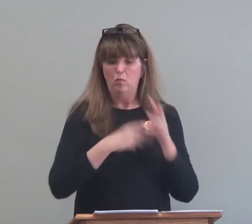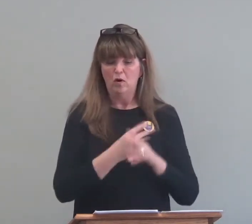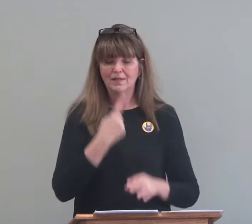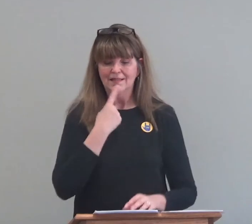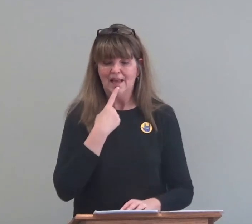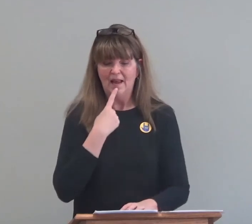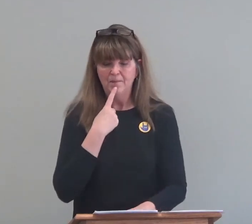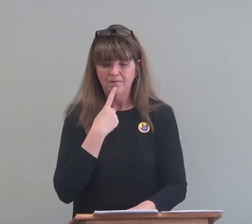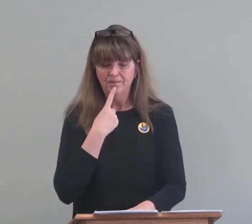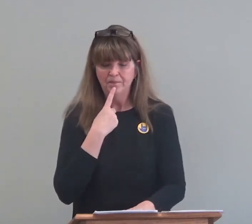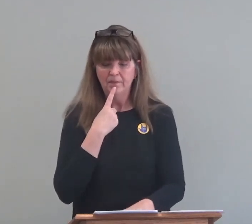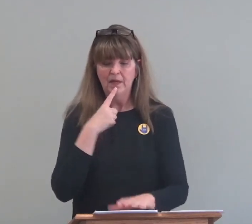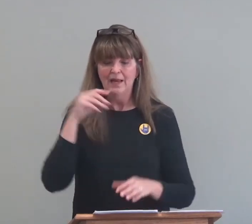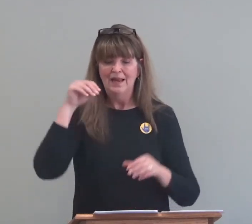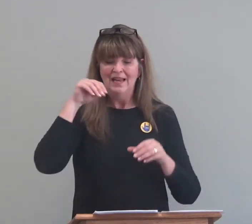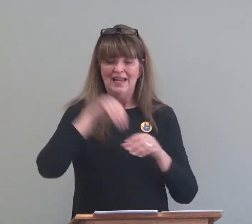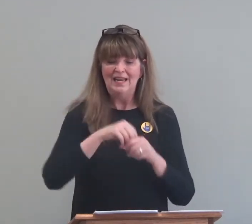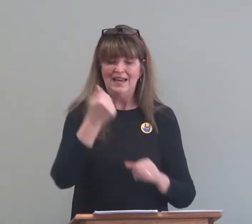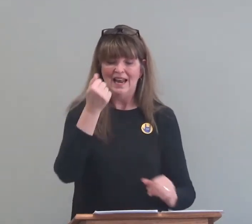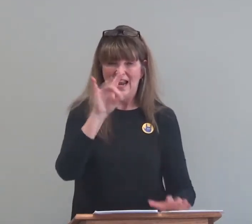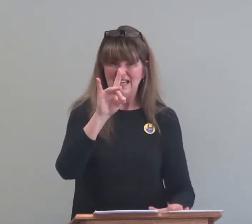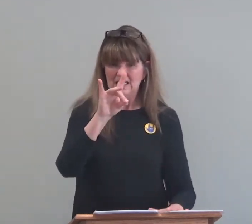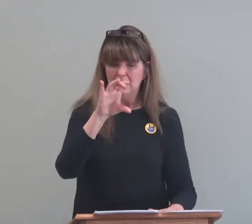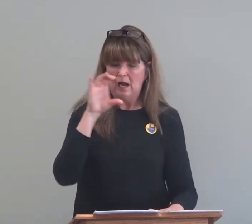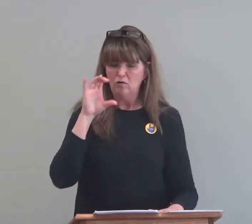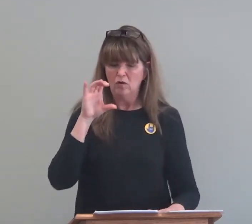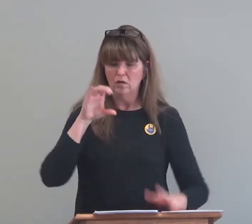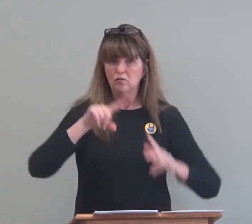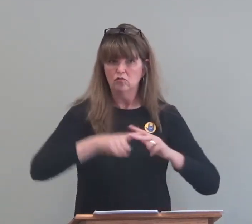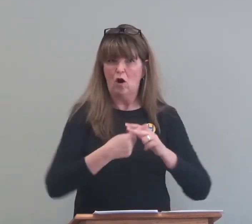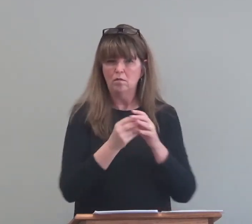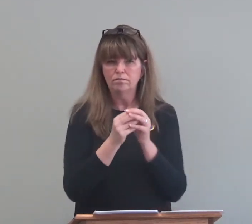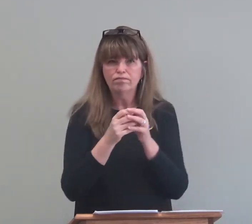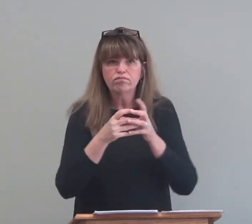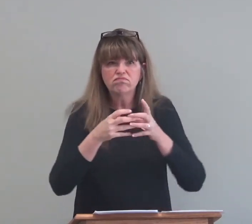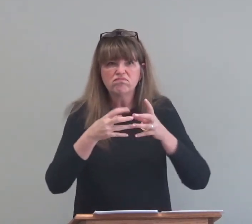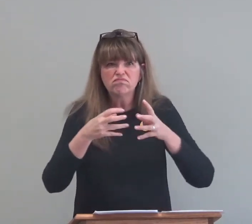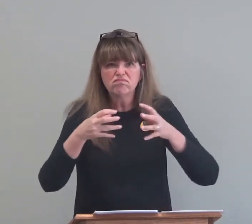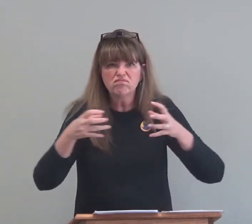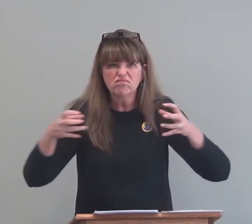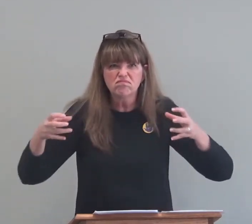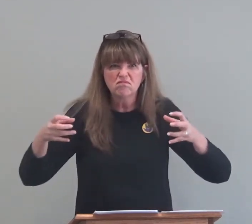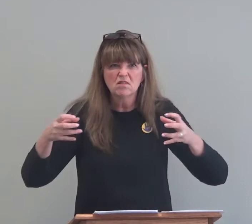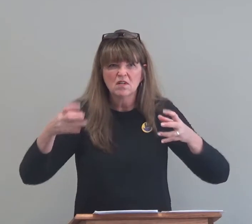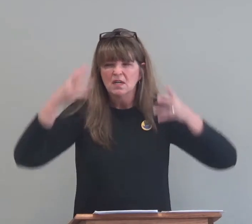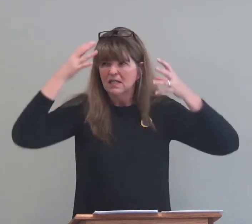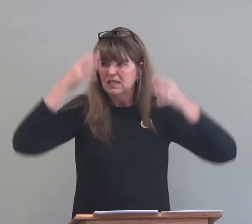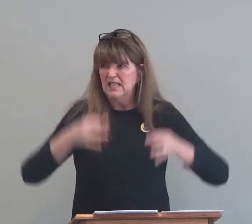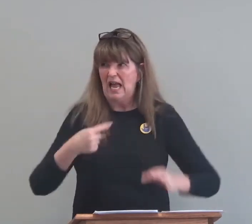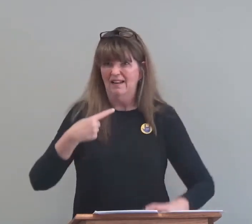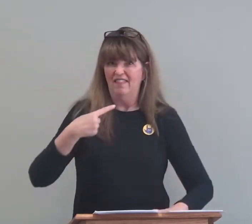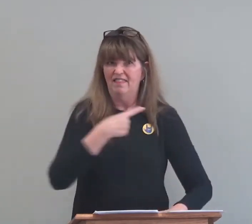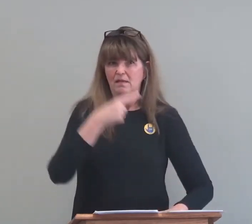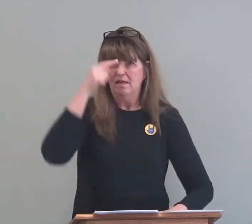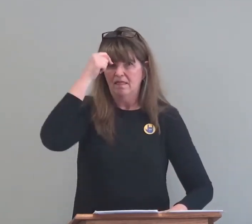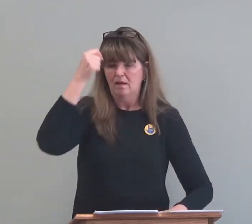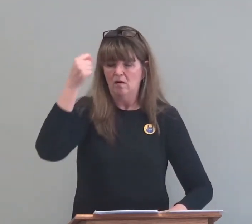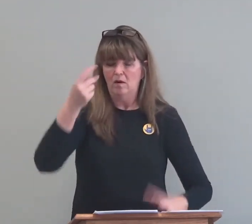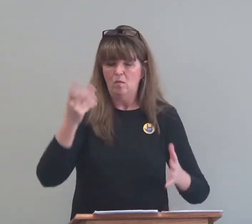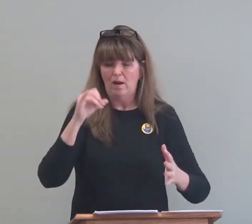People who believe that say that in the 1800s, this became popular.